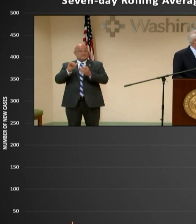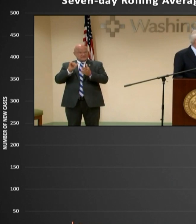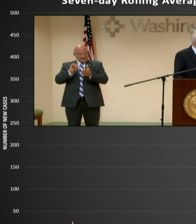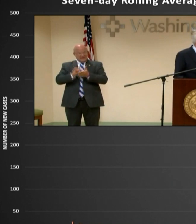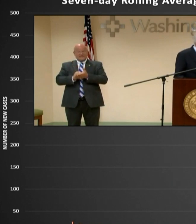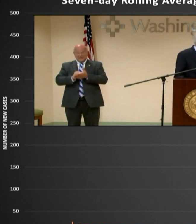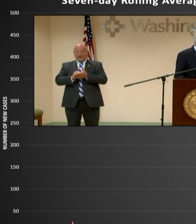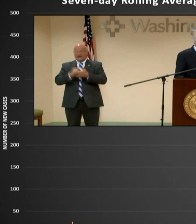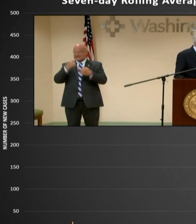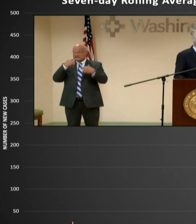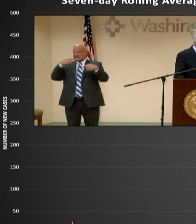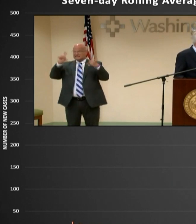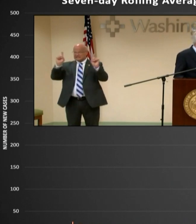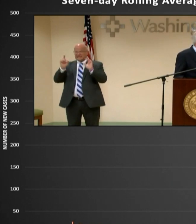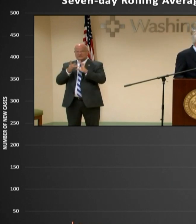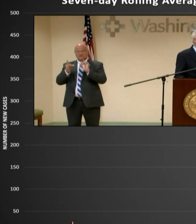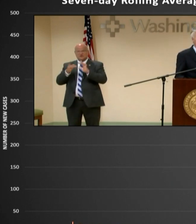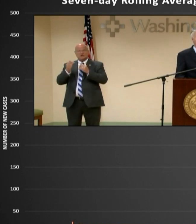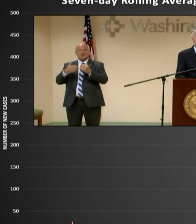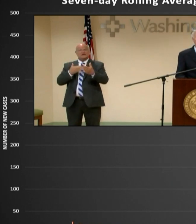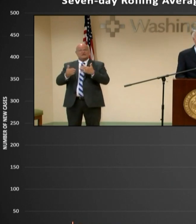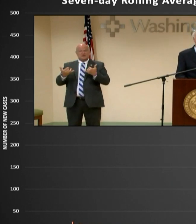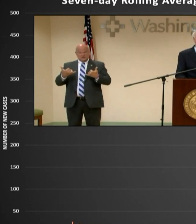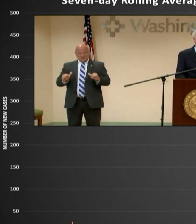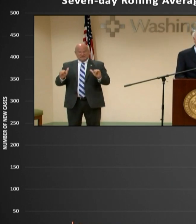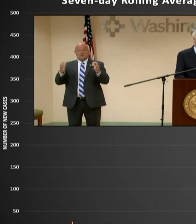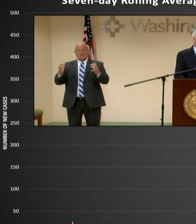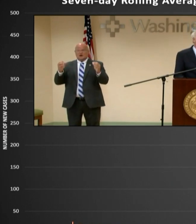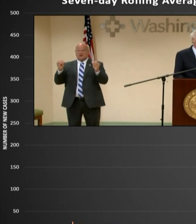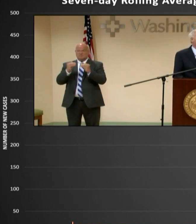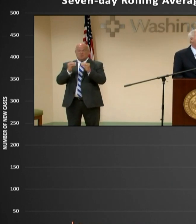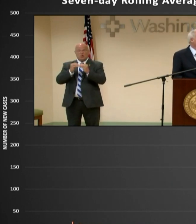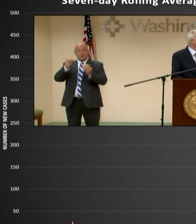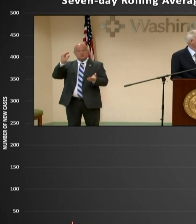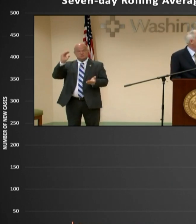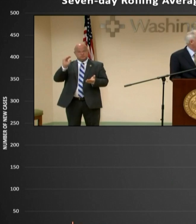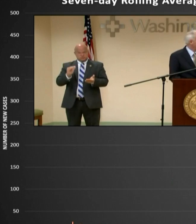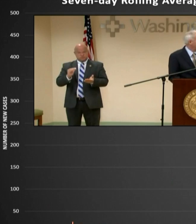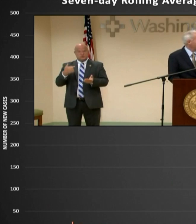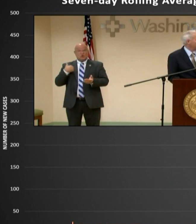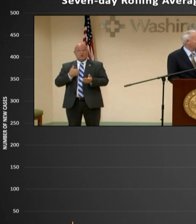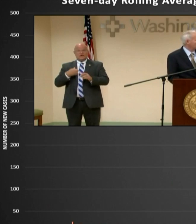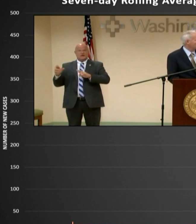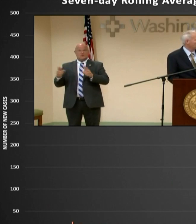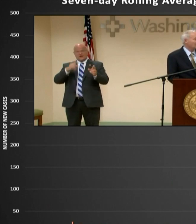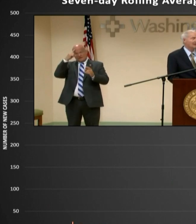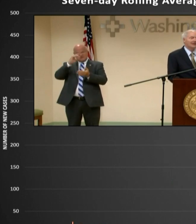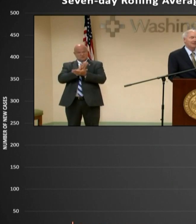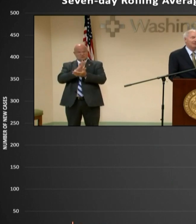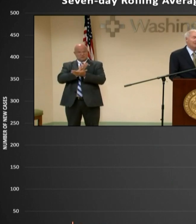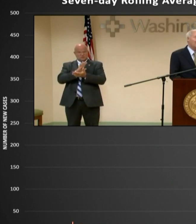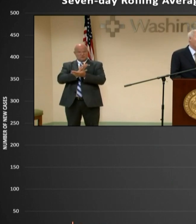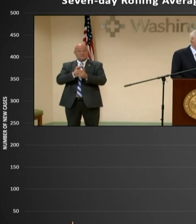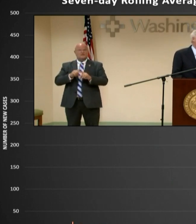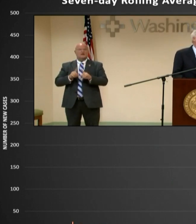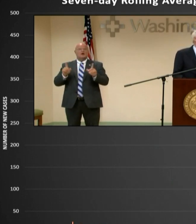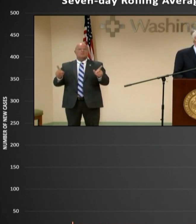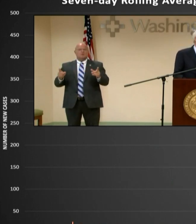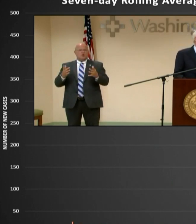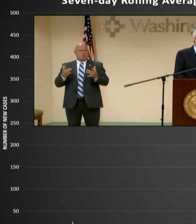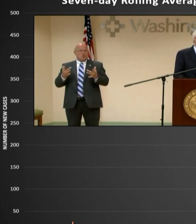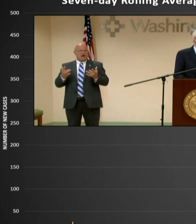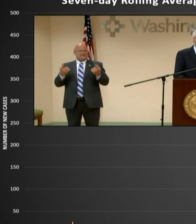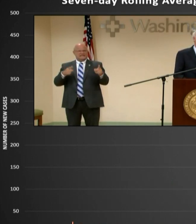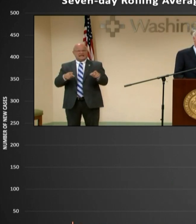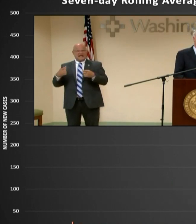that is a success story even though we still wanted to come down lower as we get ready for school. But why has